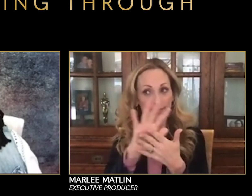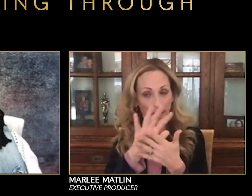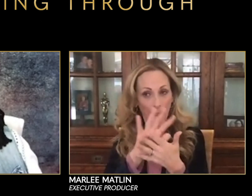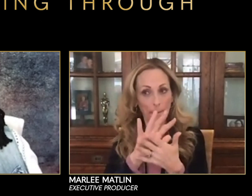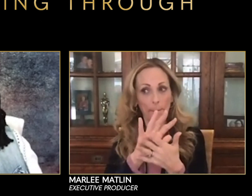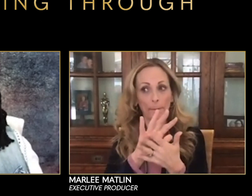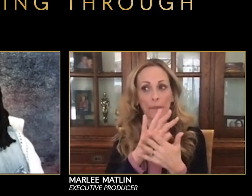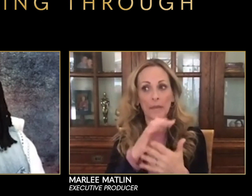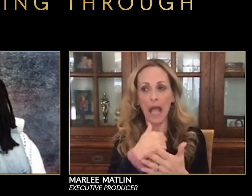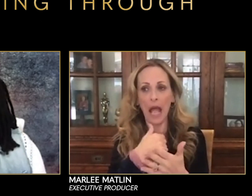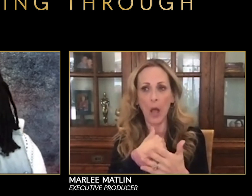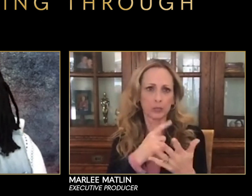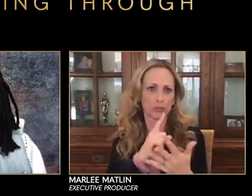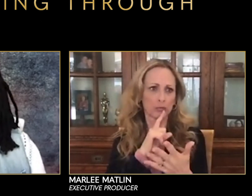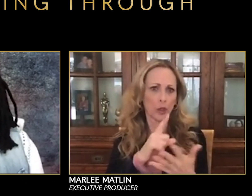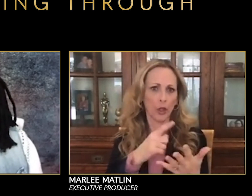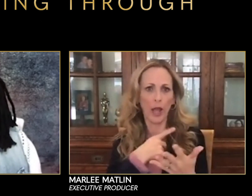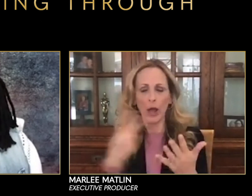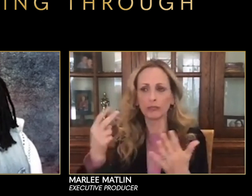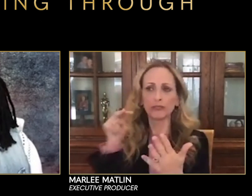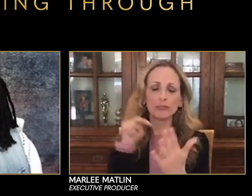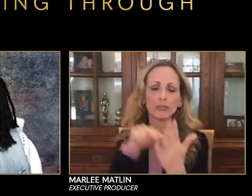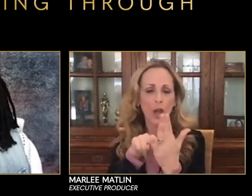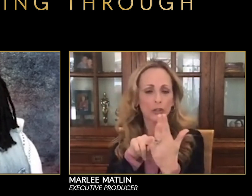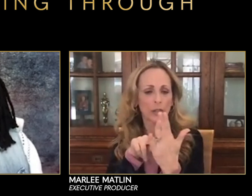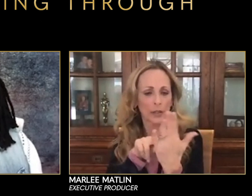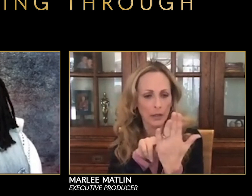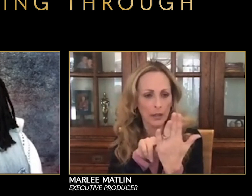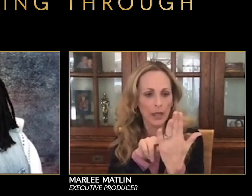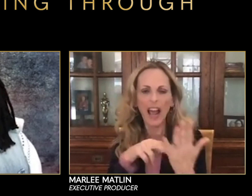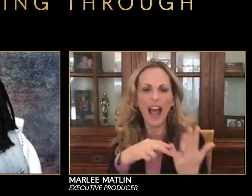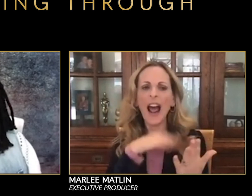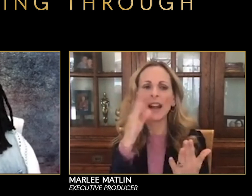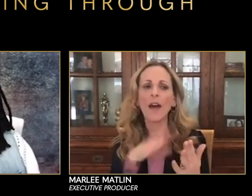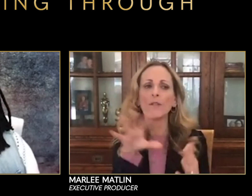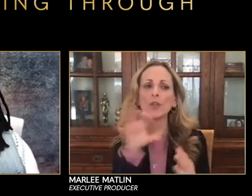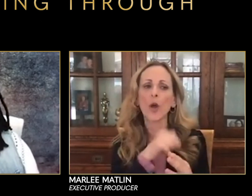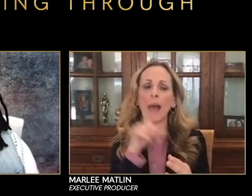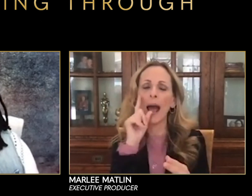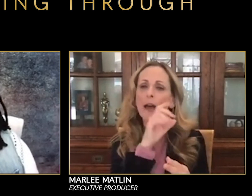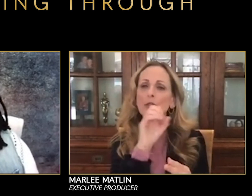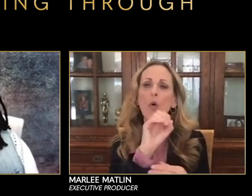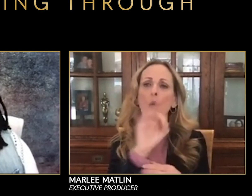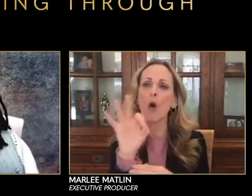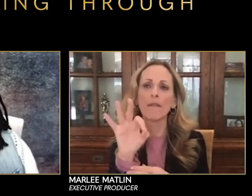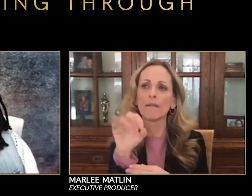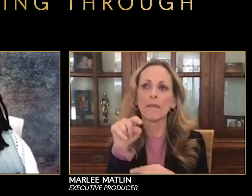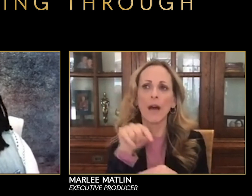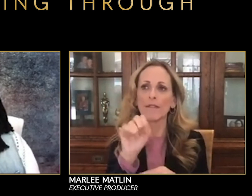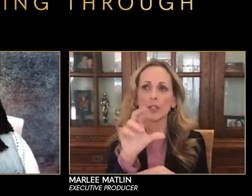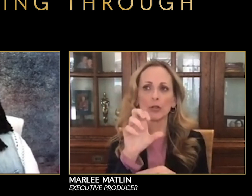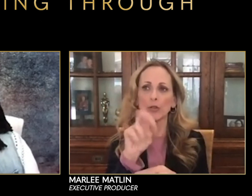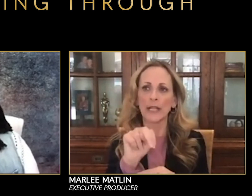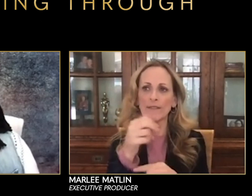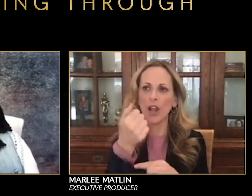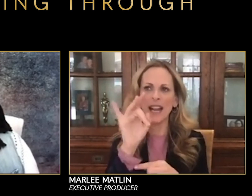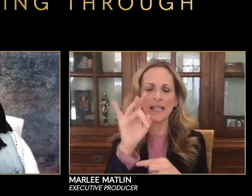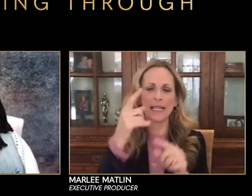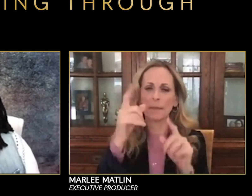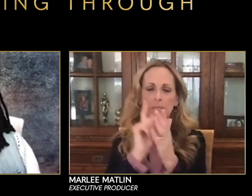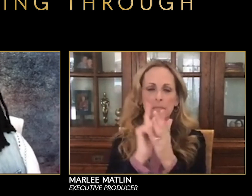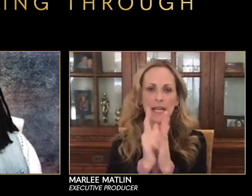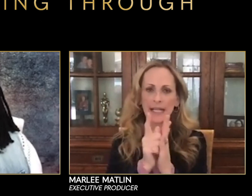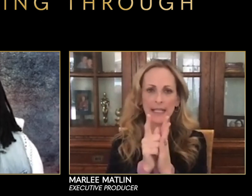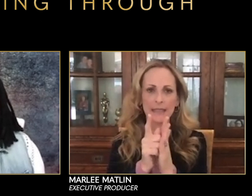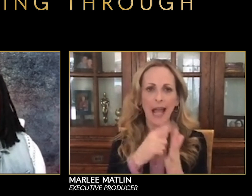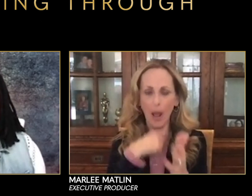to have an opportunity to see the film, I thought, fine, I'll be happy to look at it. I had never taken my eyes off the screen